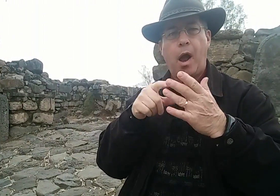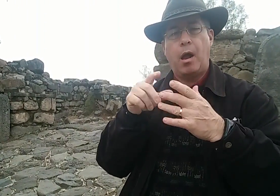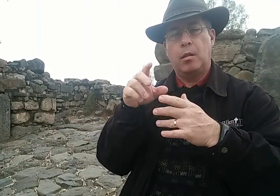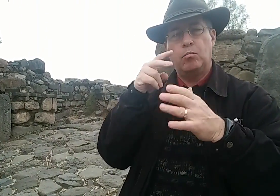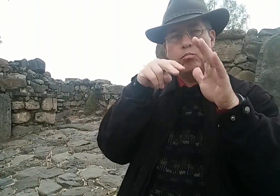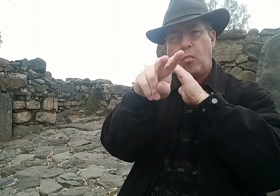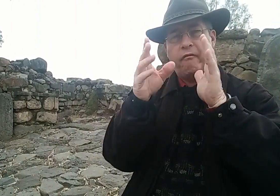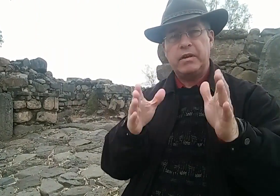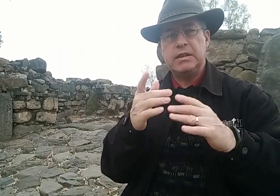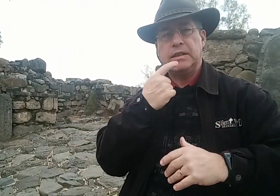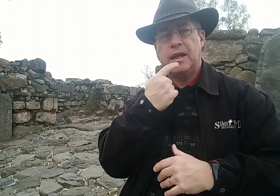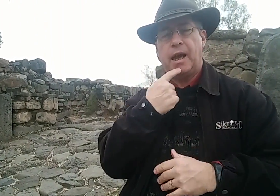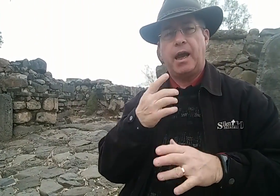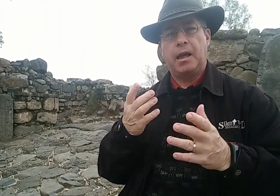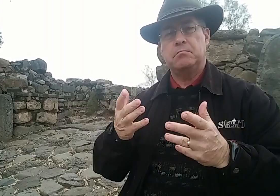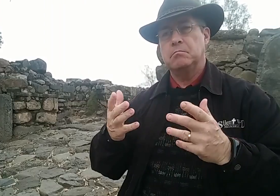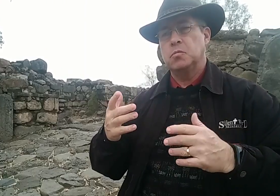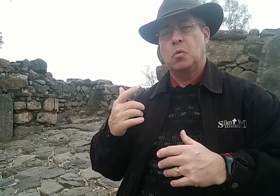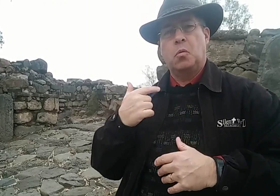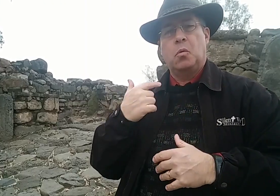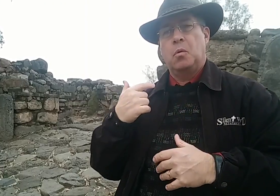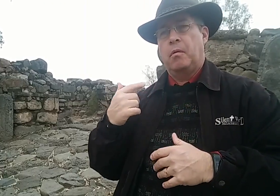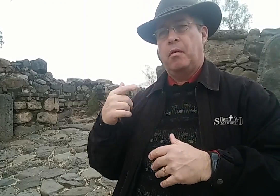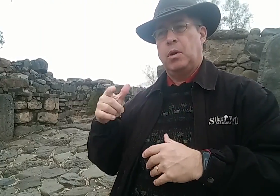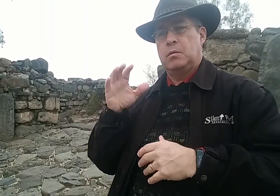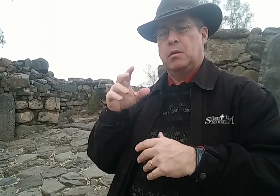hear what the preachers would say, the prophets would say.